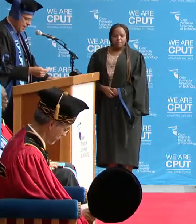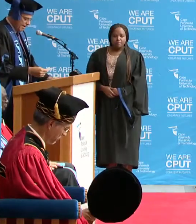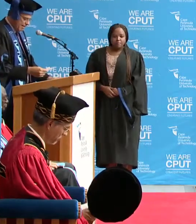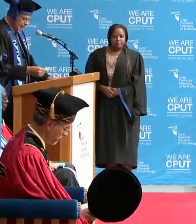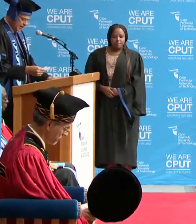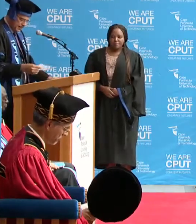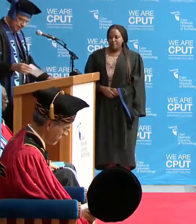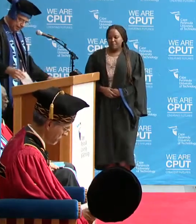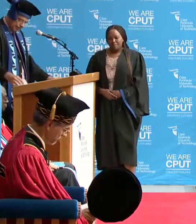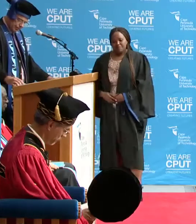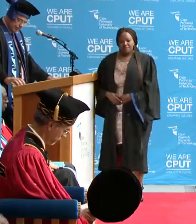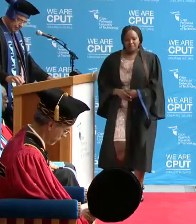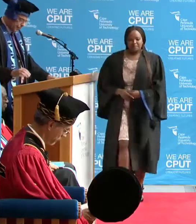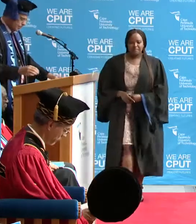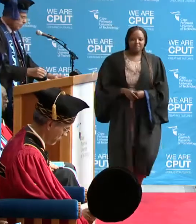Nobubele Fata.